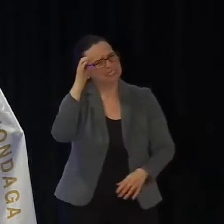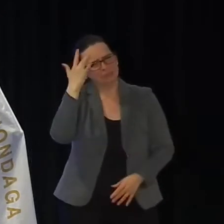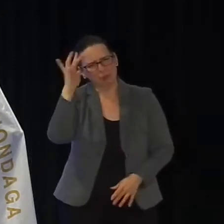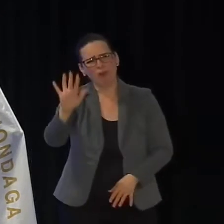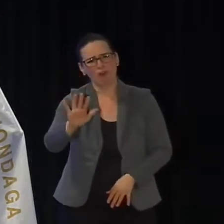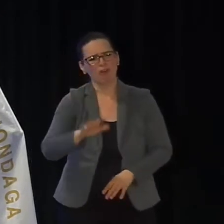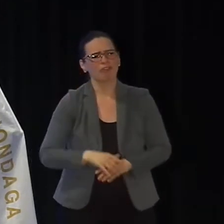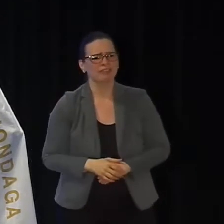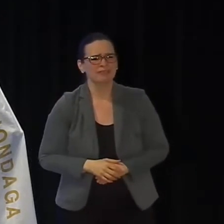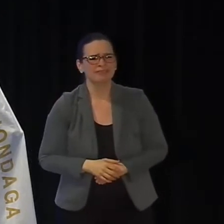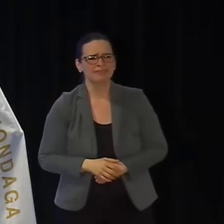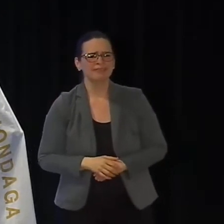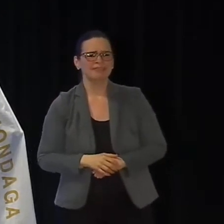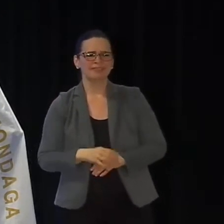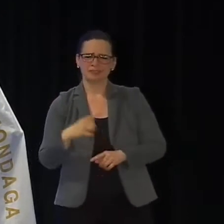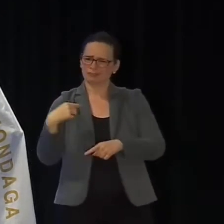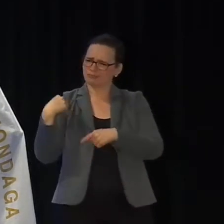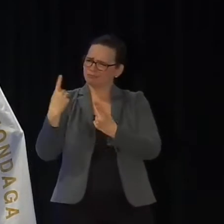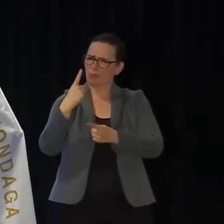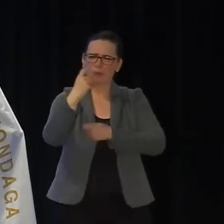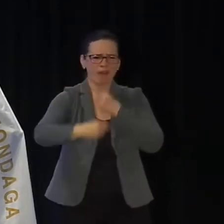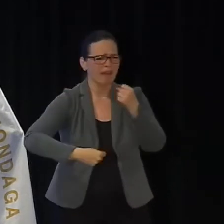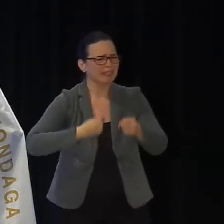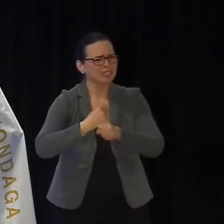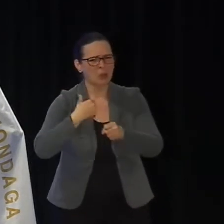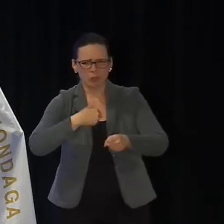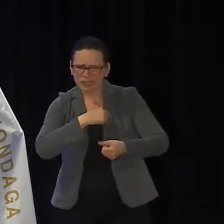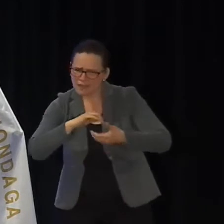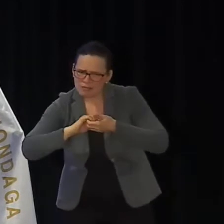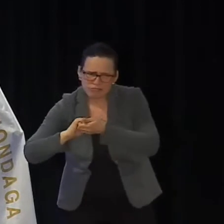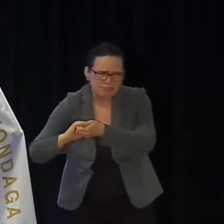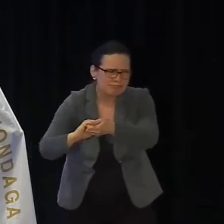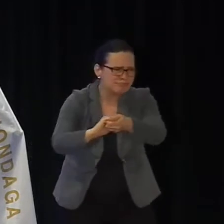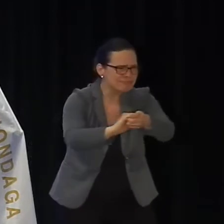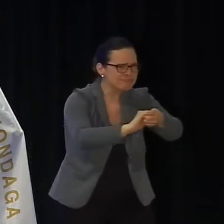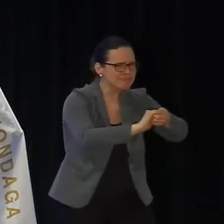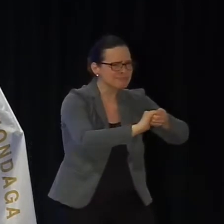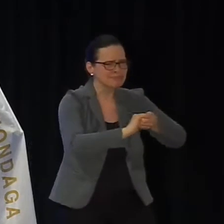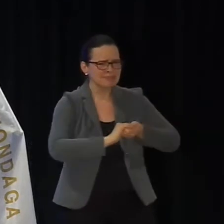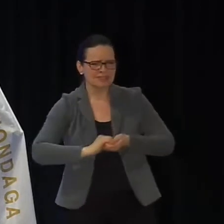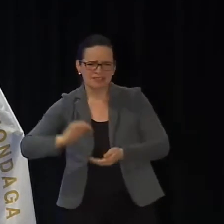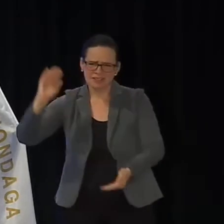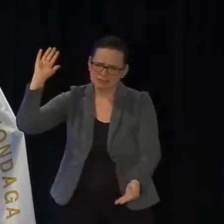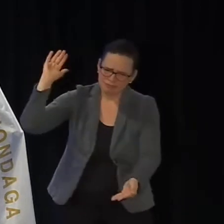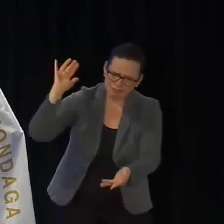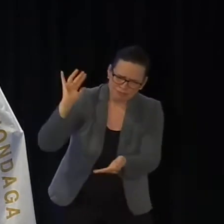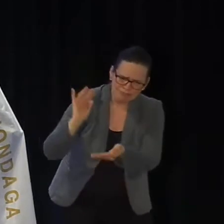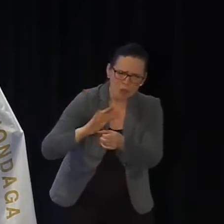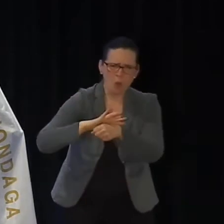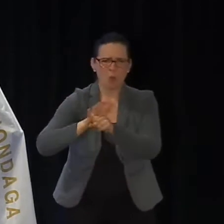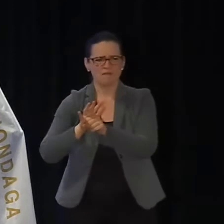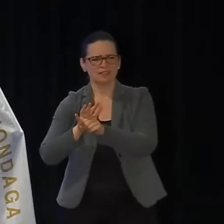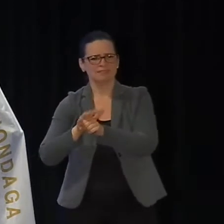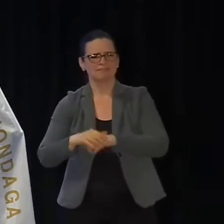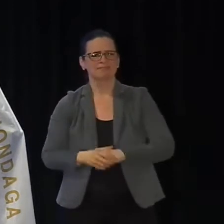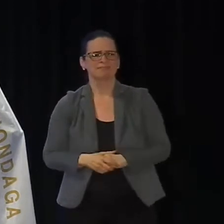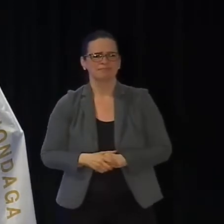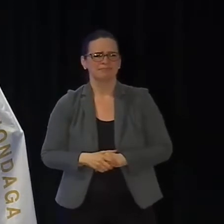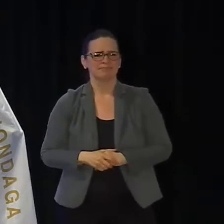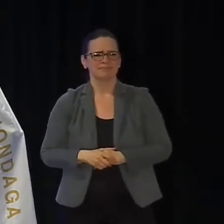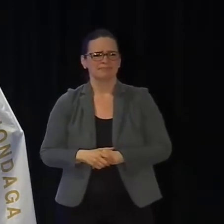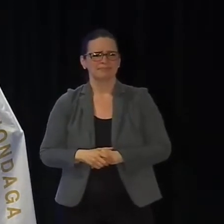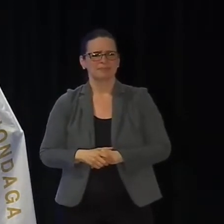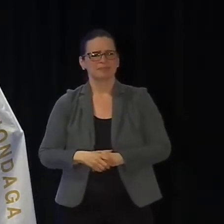this. Now we'll be working with them to get their students vaccinated. I remember talking with Ann Rooney and seeing the whiteboard when you had